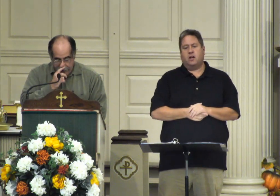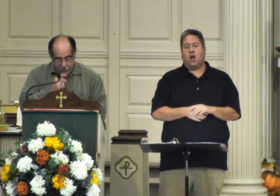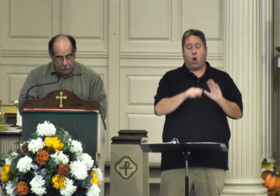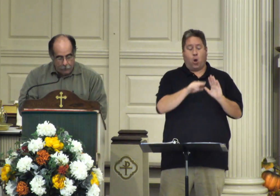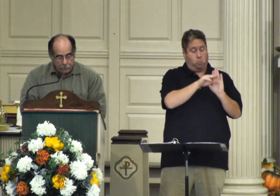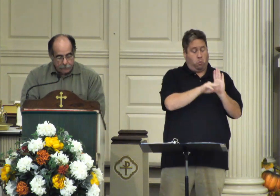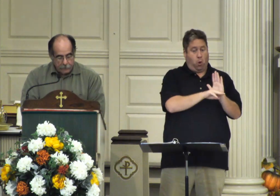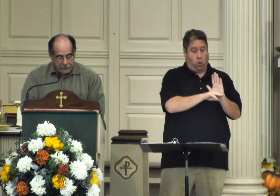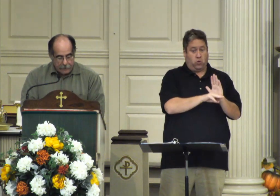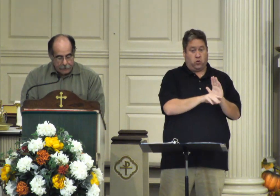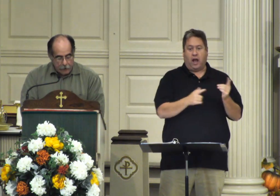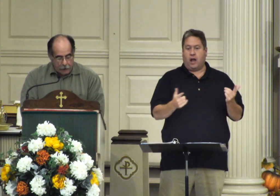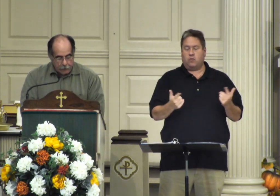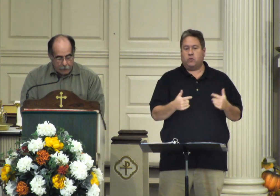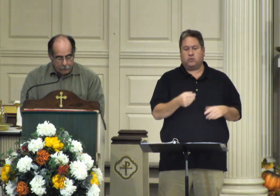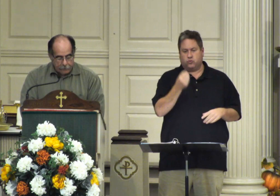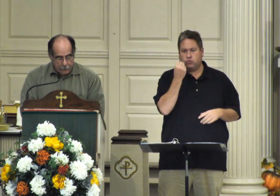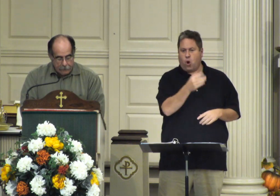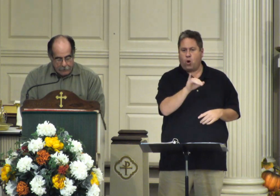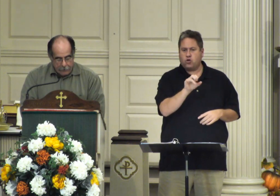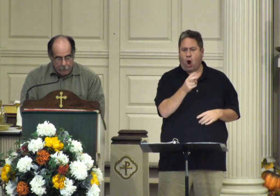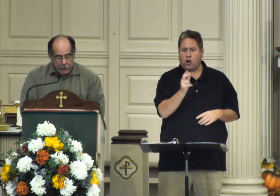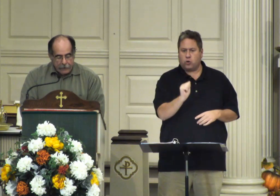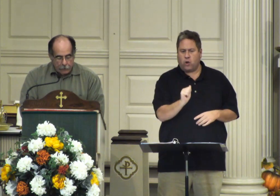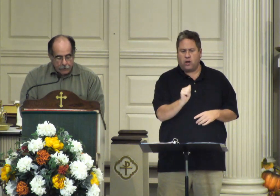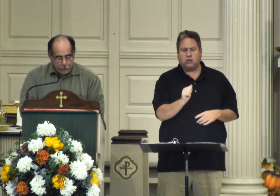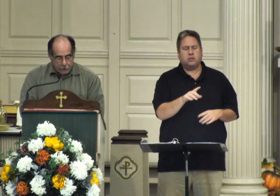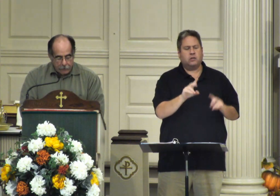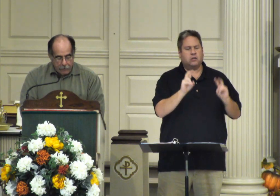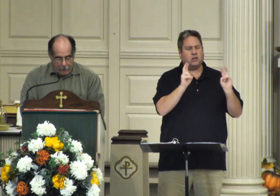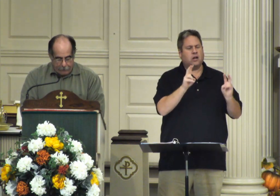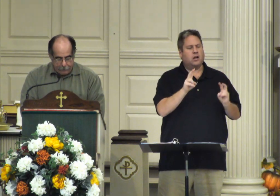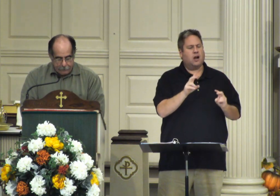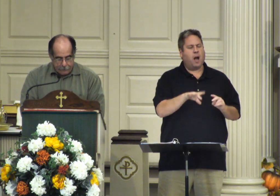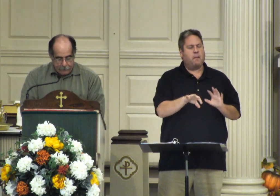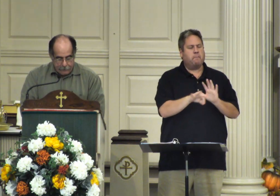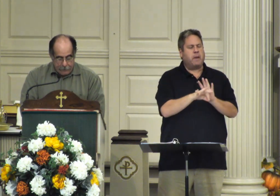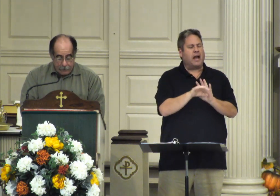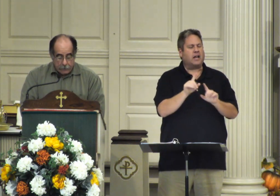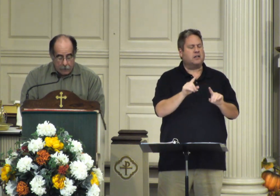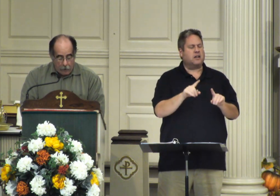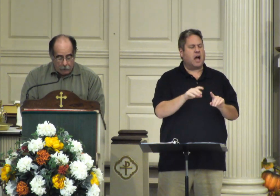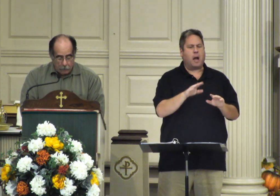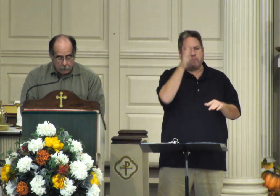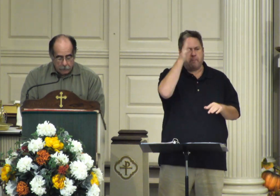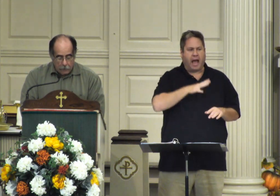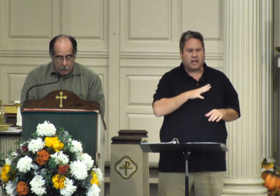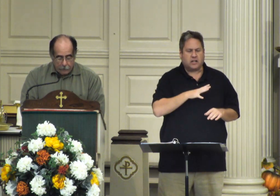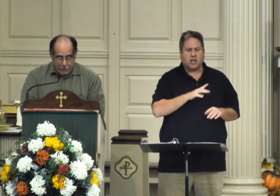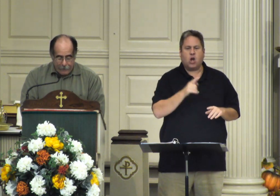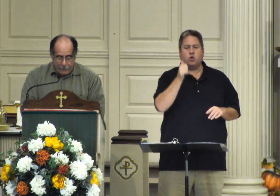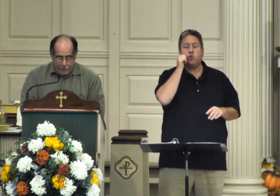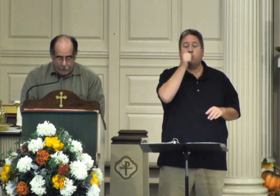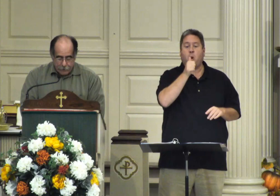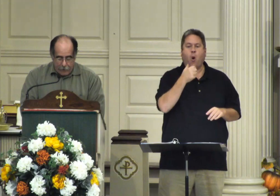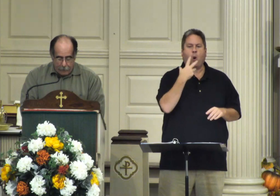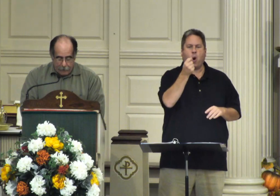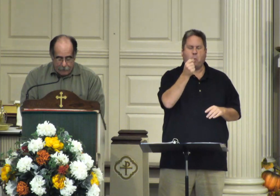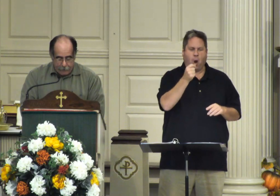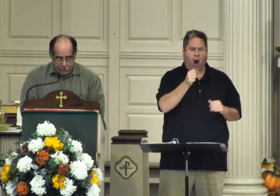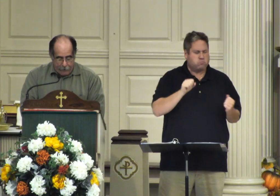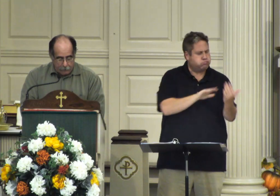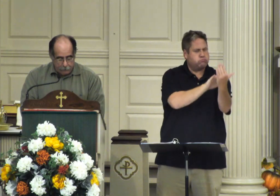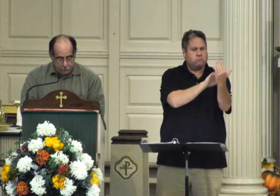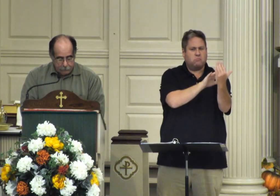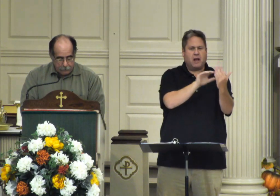Moses therefore said to Joshua, "Pick out certain men, and tomorrow go out and engage Amalek